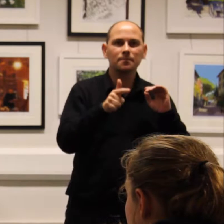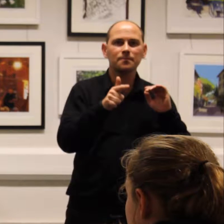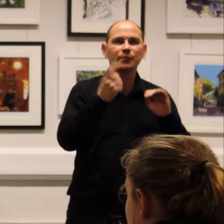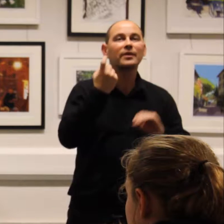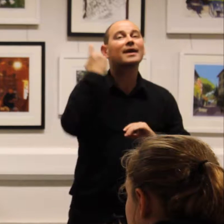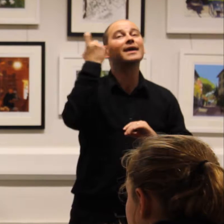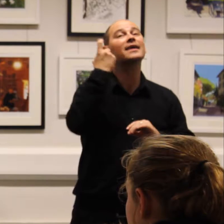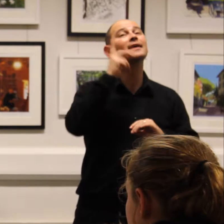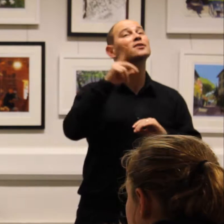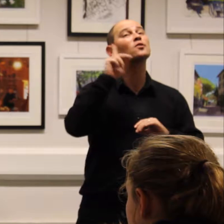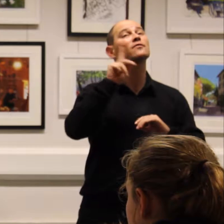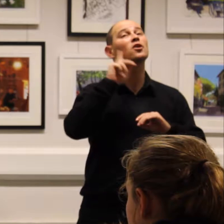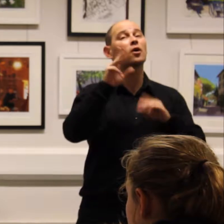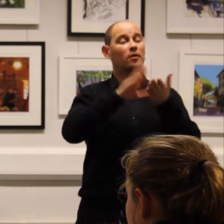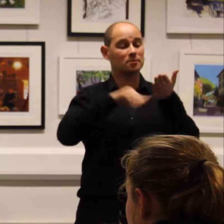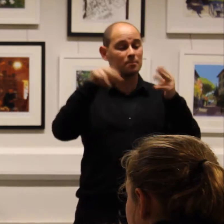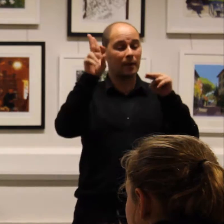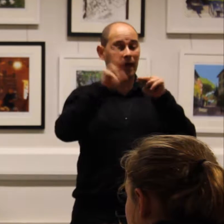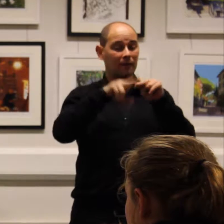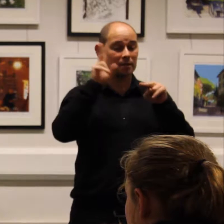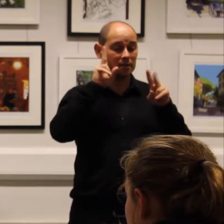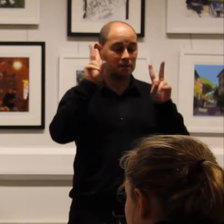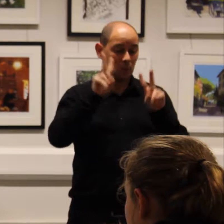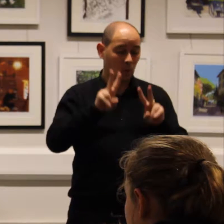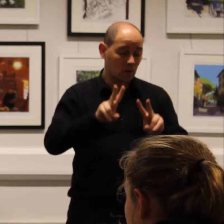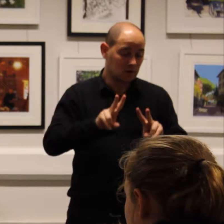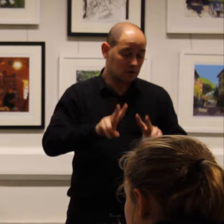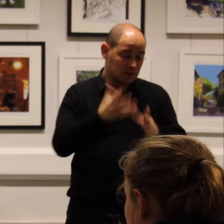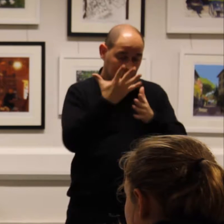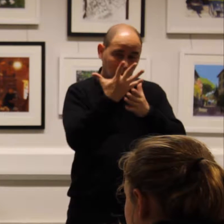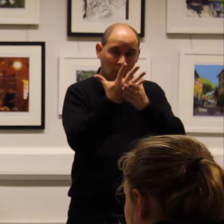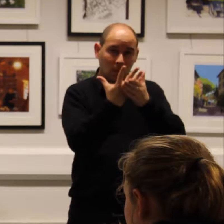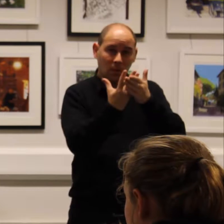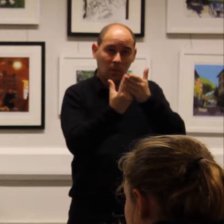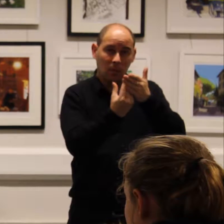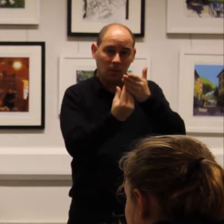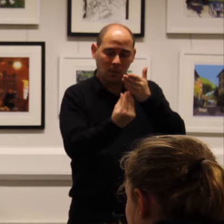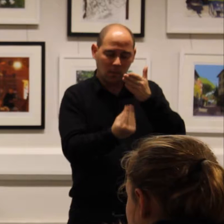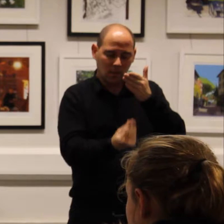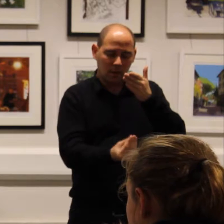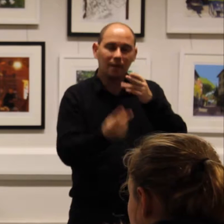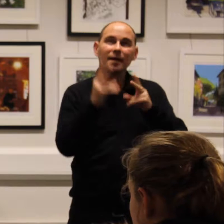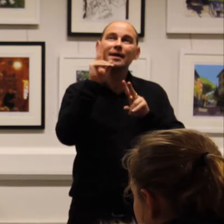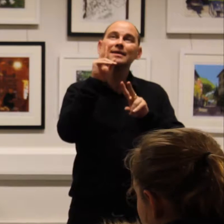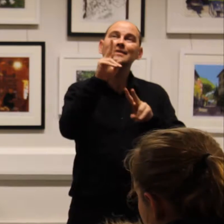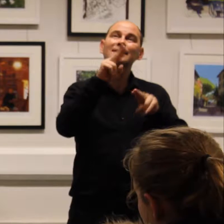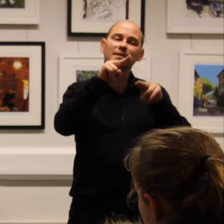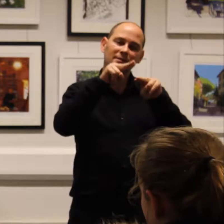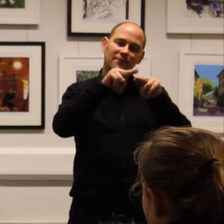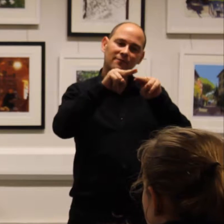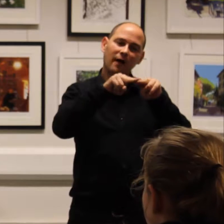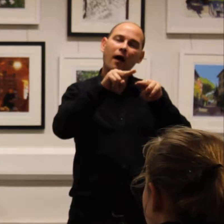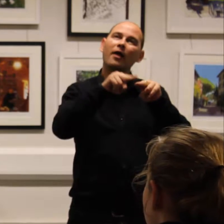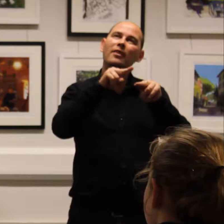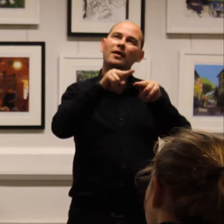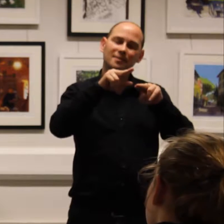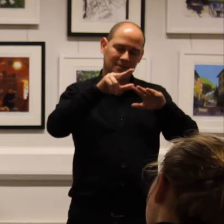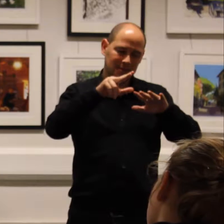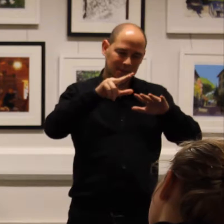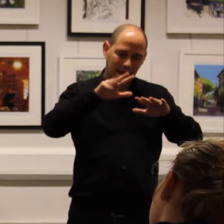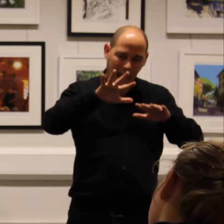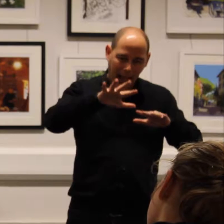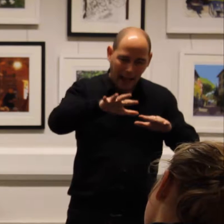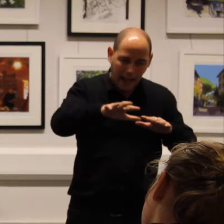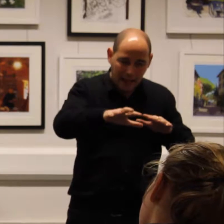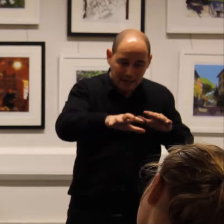those watching as she sank beneath the soil. He sees her father's hand clasped on the feathery